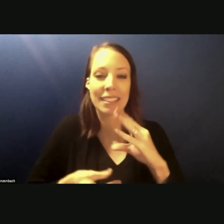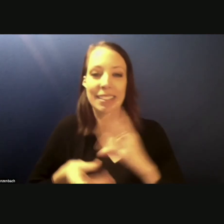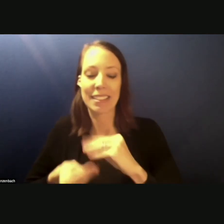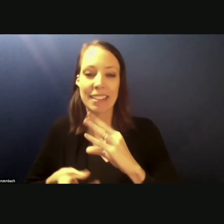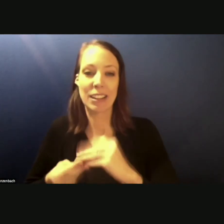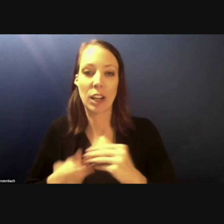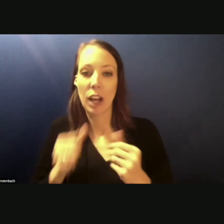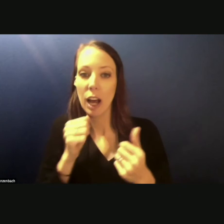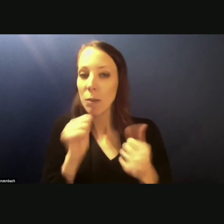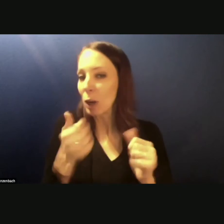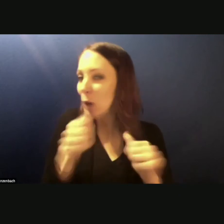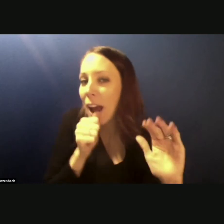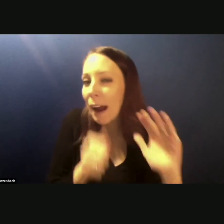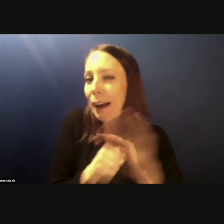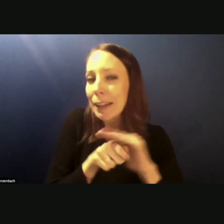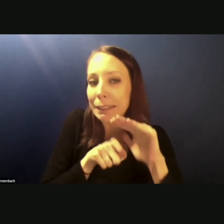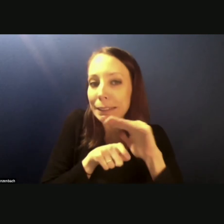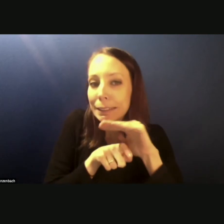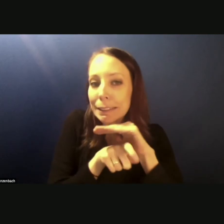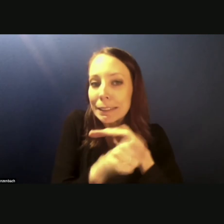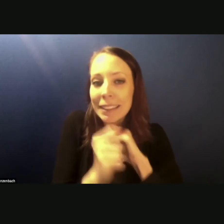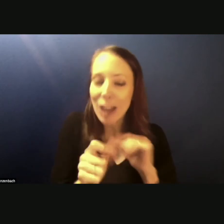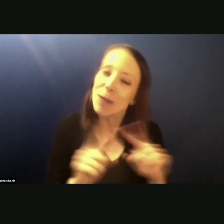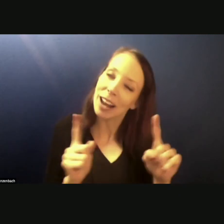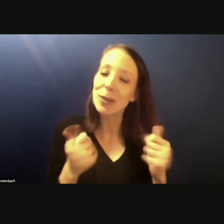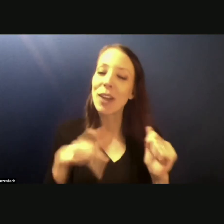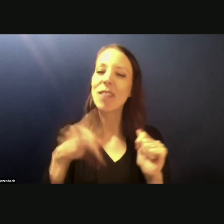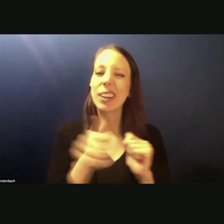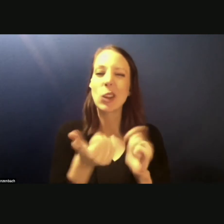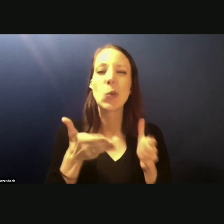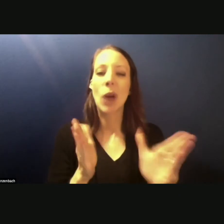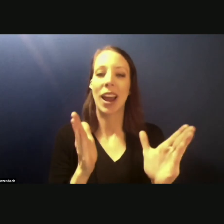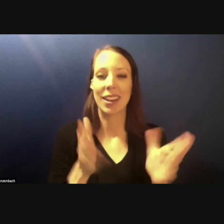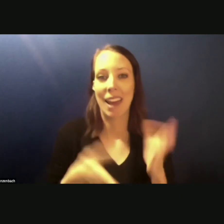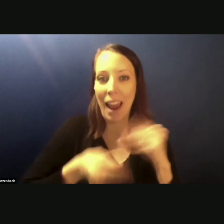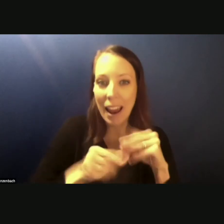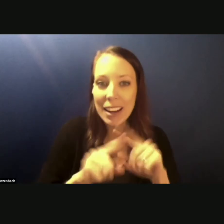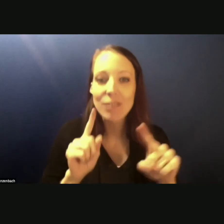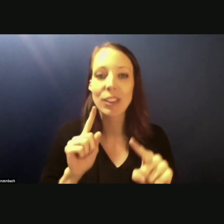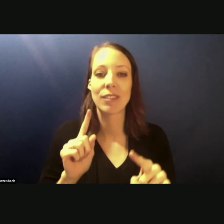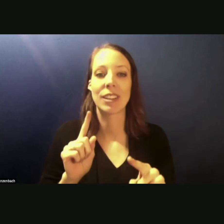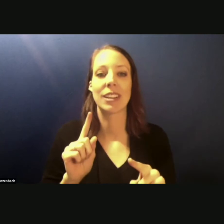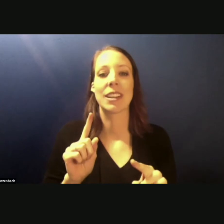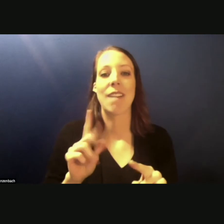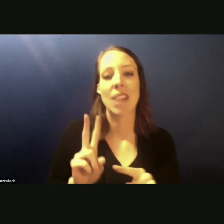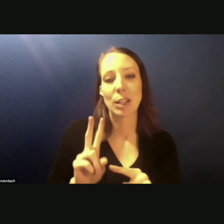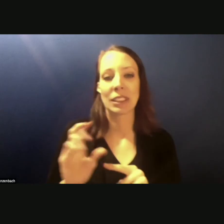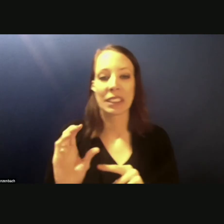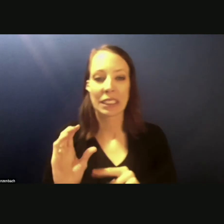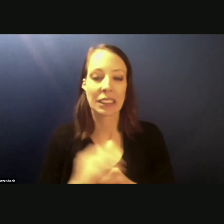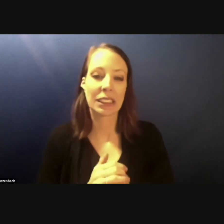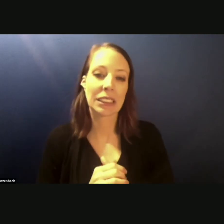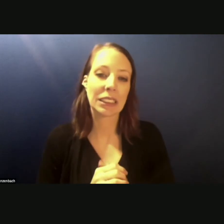not trying to be sneaky, but so I try to find different ways to add, different vitamins, um,